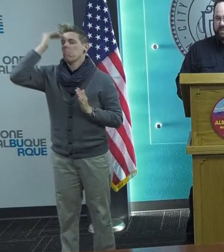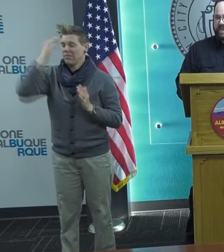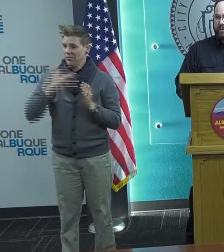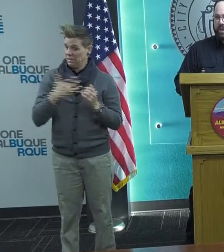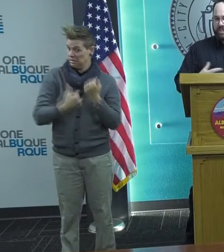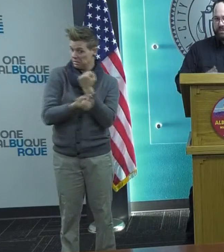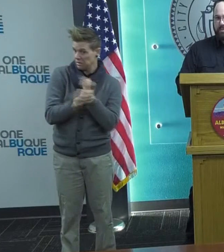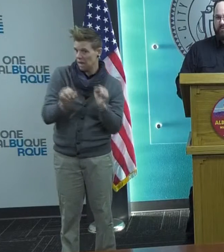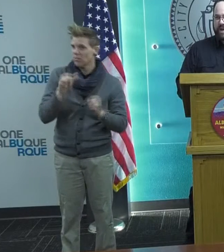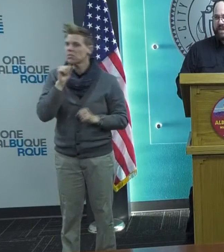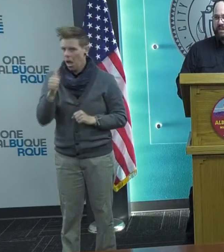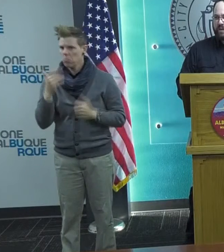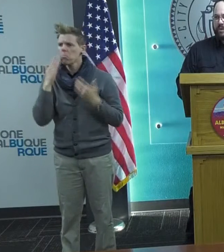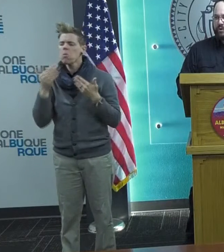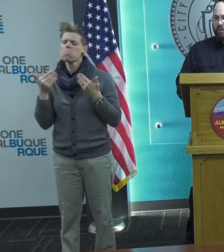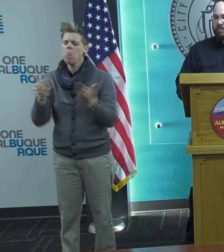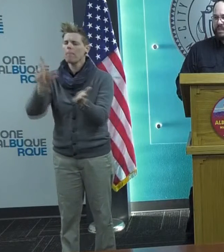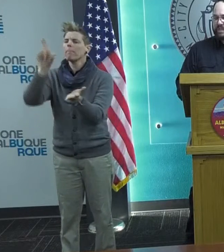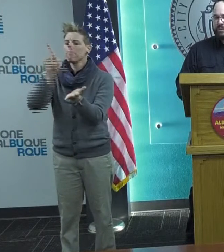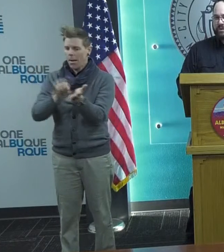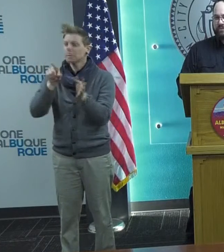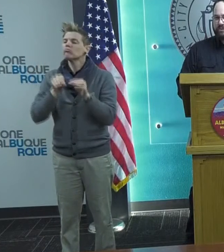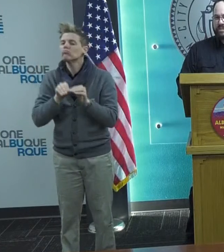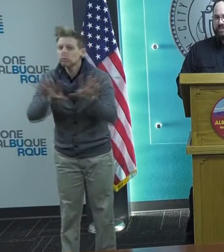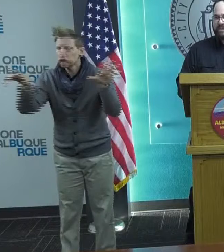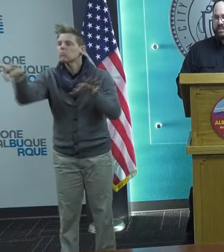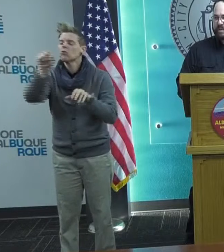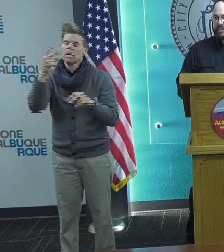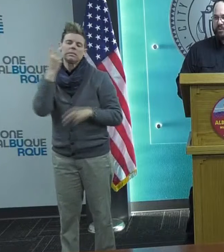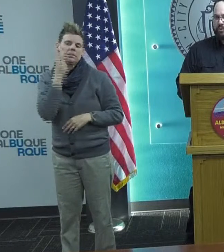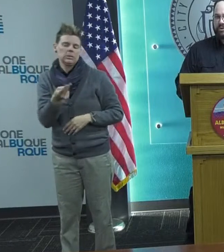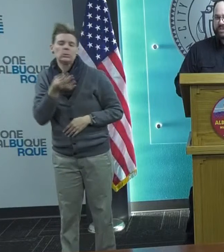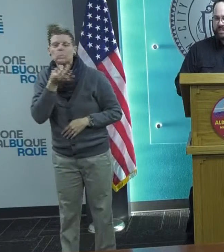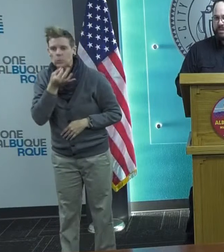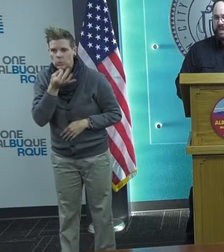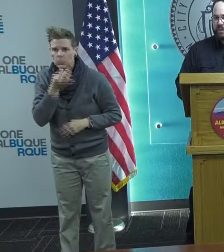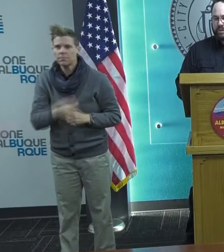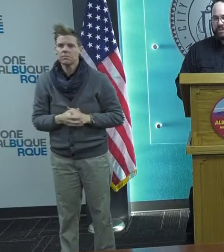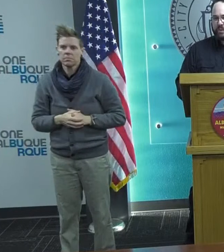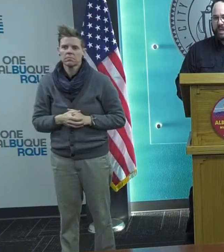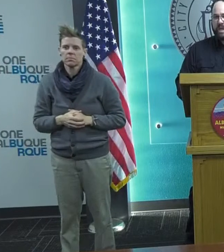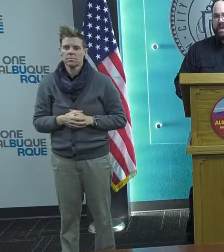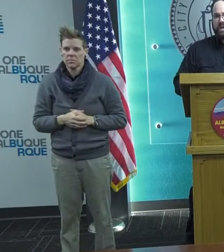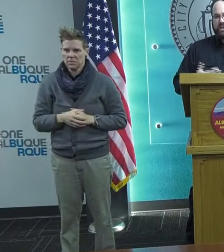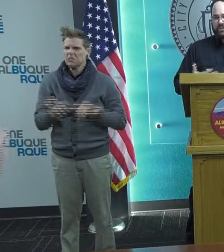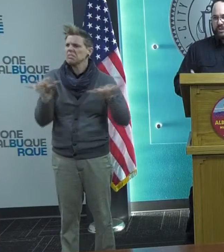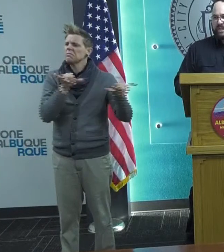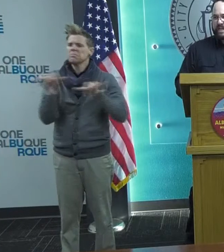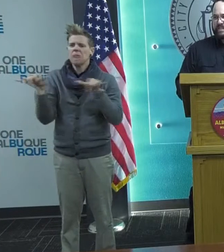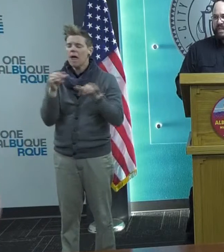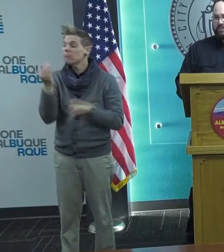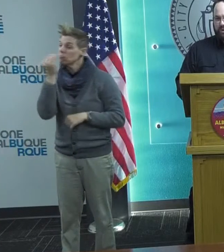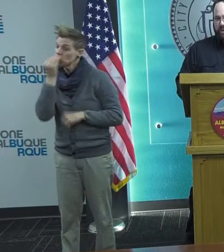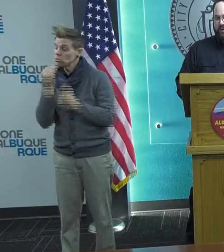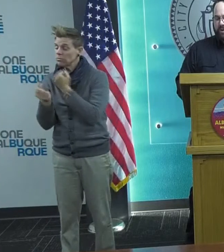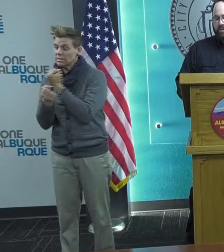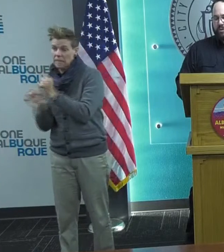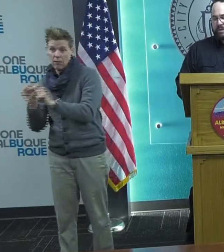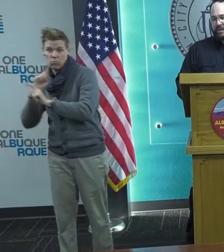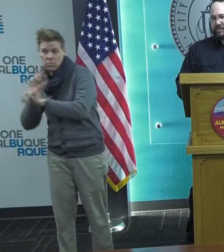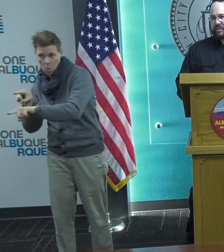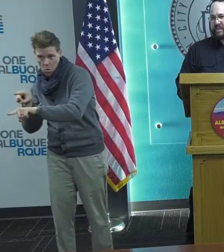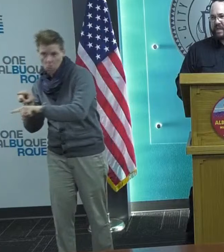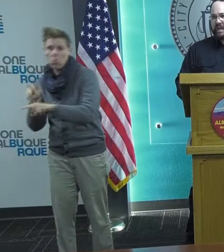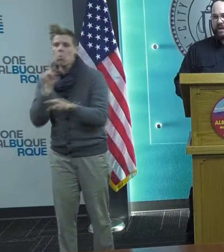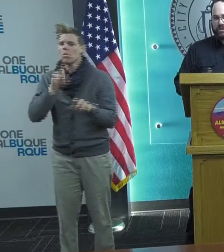for people to see, and it will also be provided like we normally do with our food safety inspection reports to the media once a week, so that that same sort of red-green